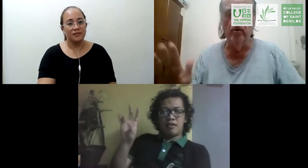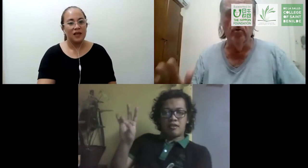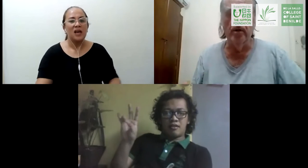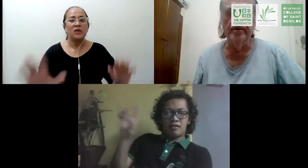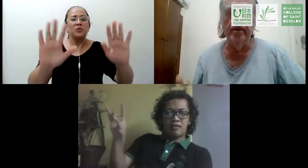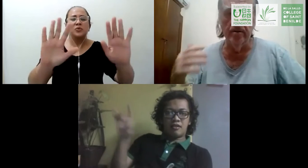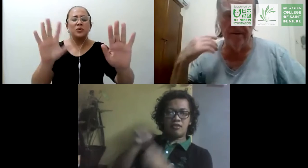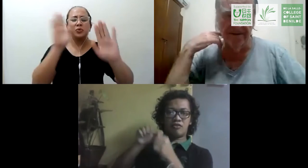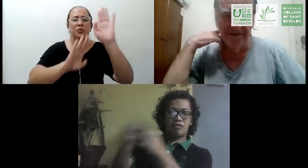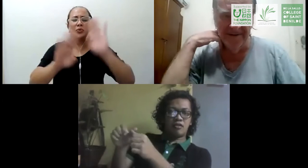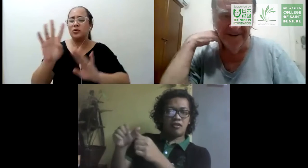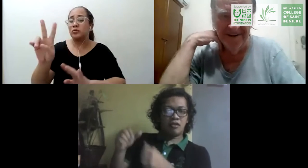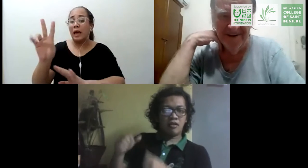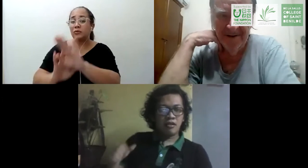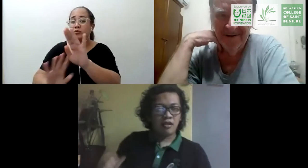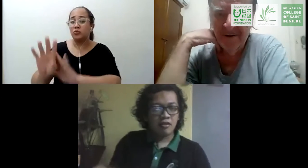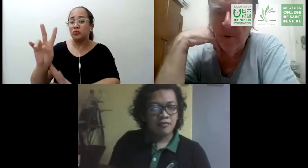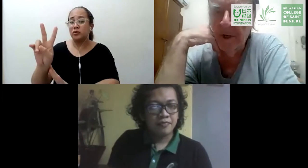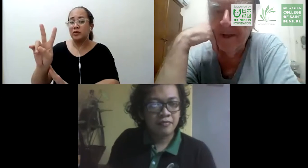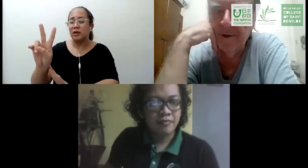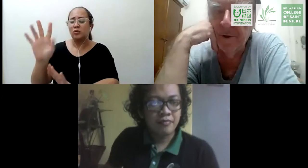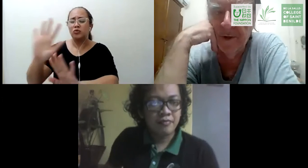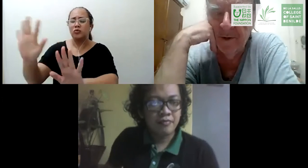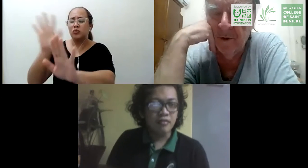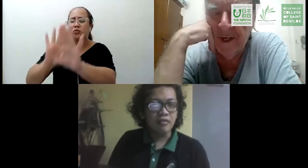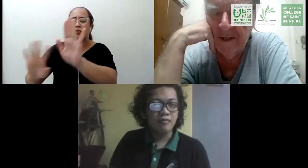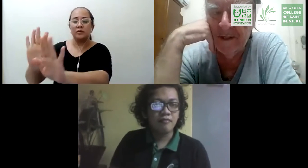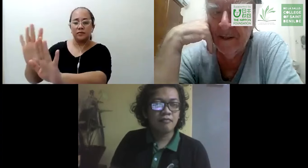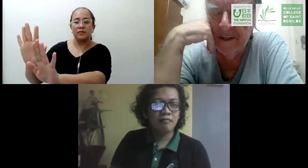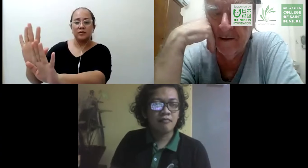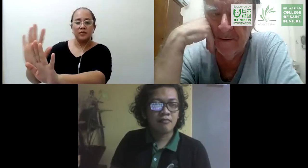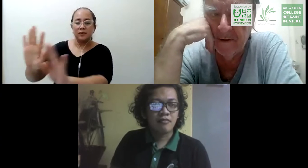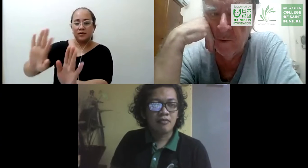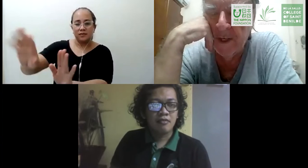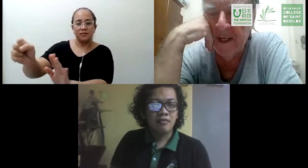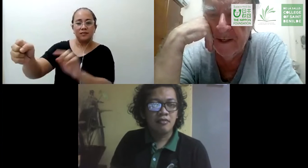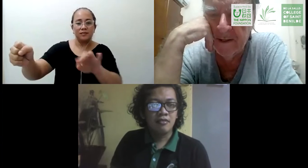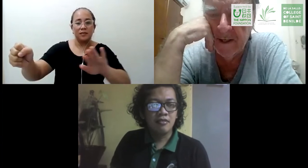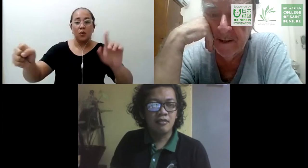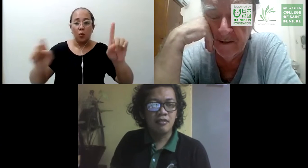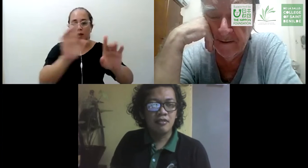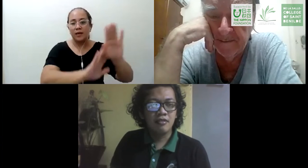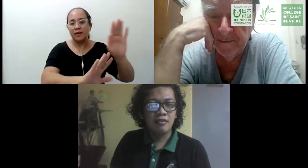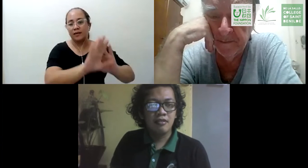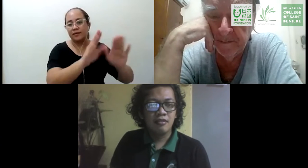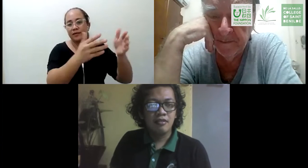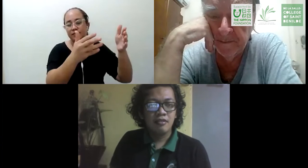Yeah, two-handed don't worry signs, about the no, don't worry about the two-handed signs now. So the one-handed